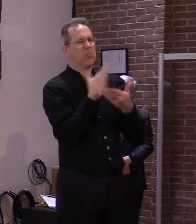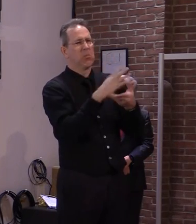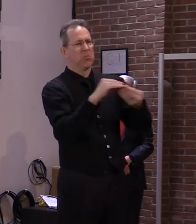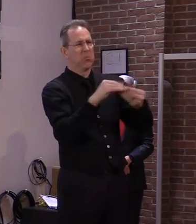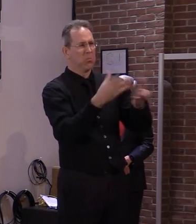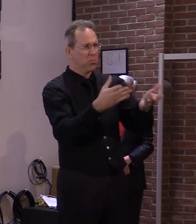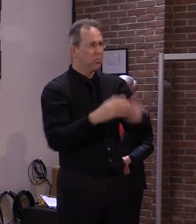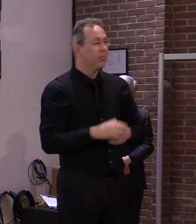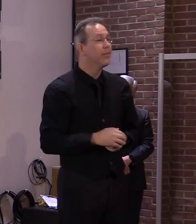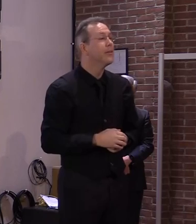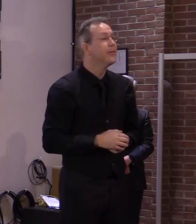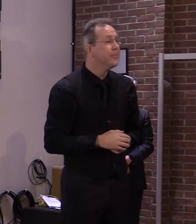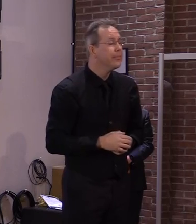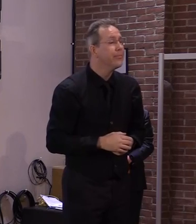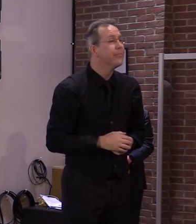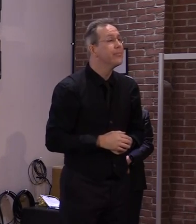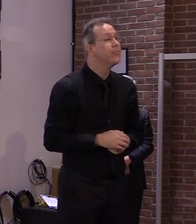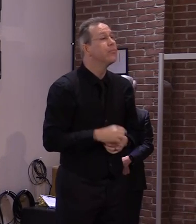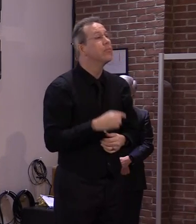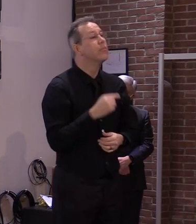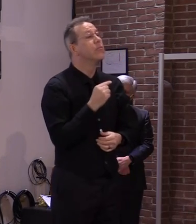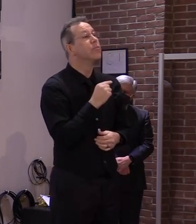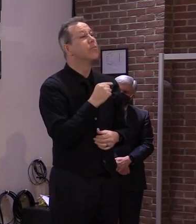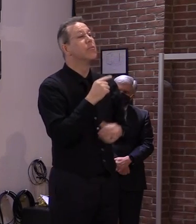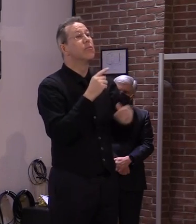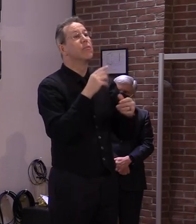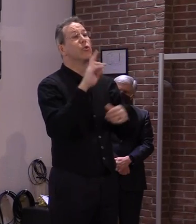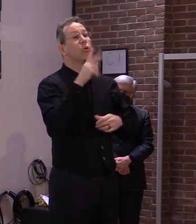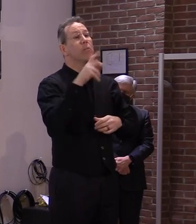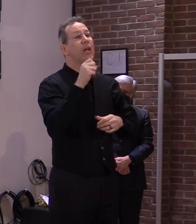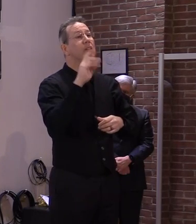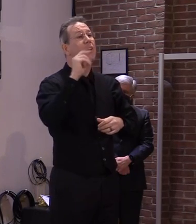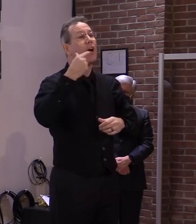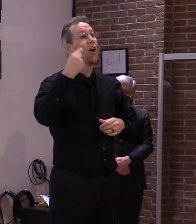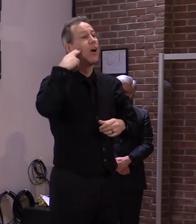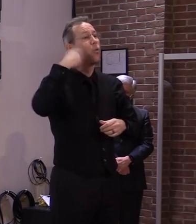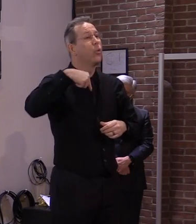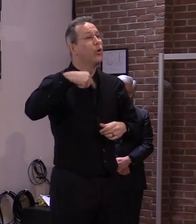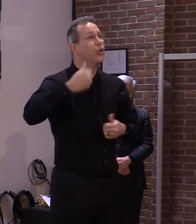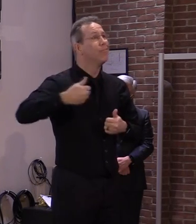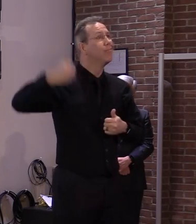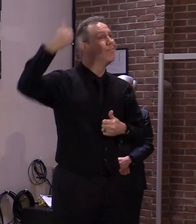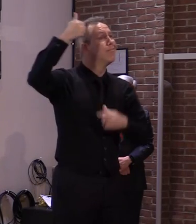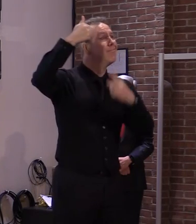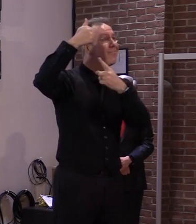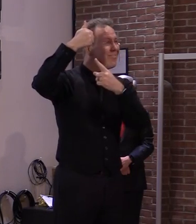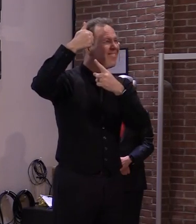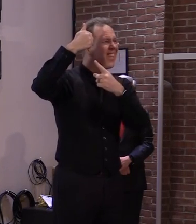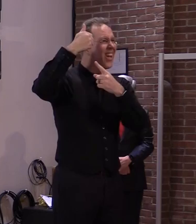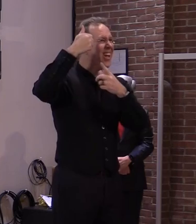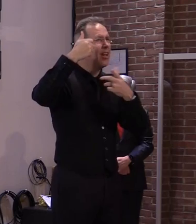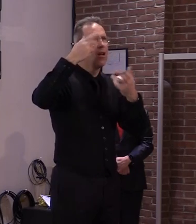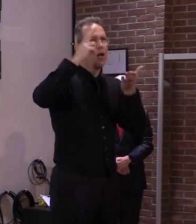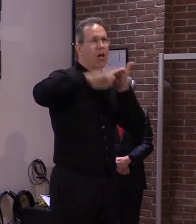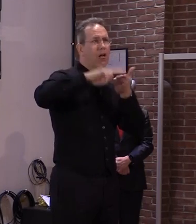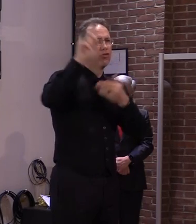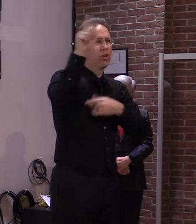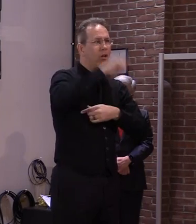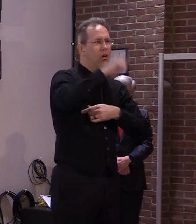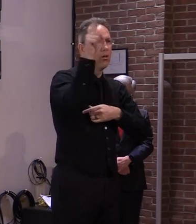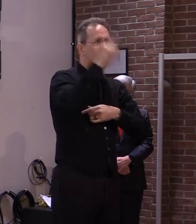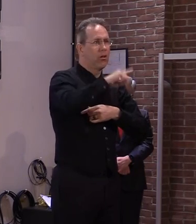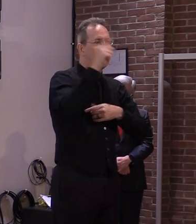corporate folks ceased or eliminated the franchise agreement due to